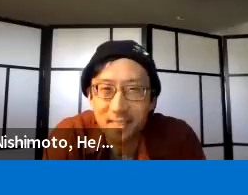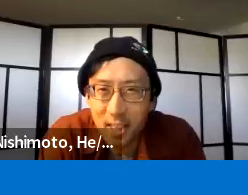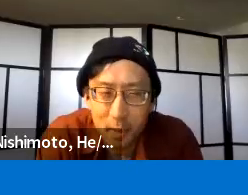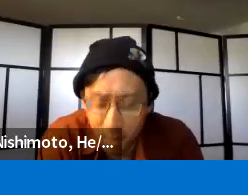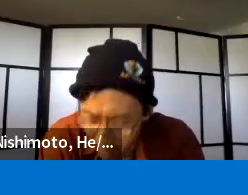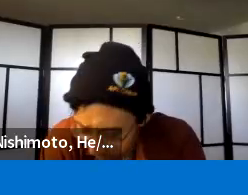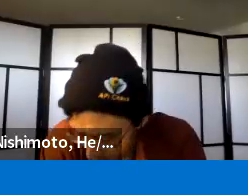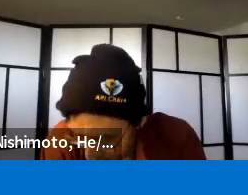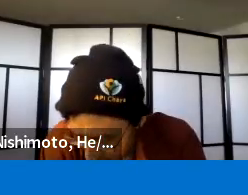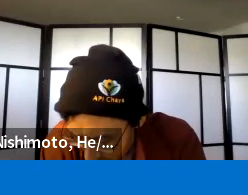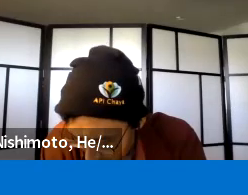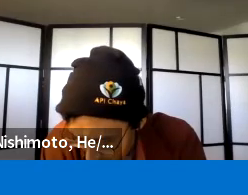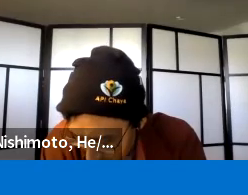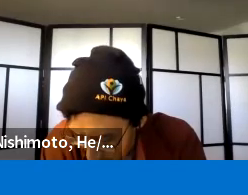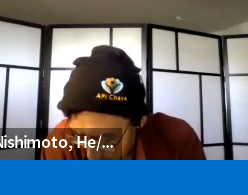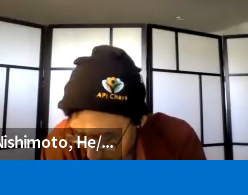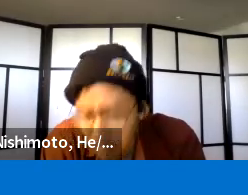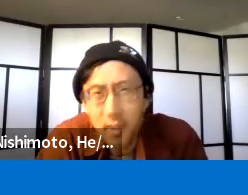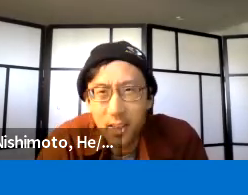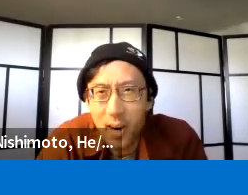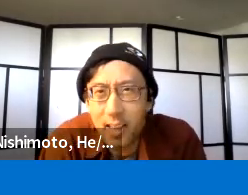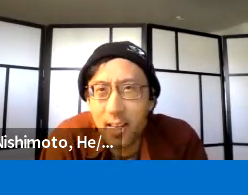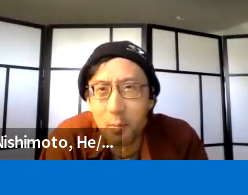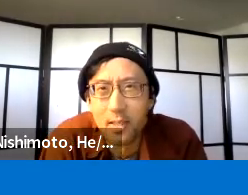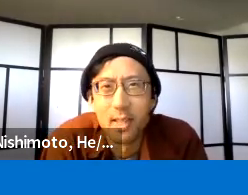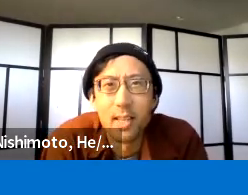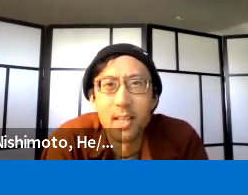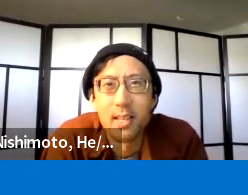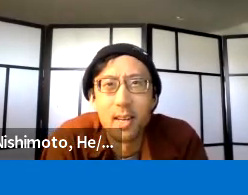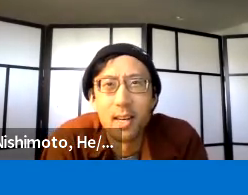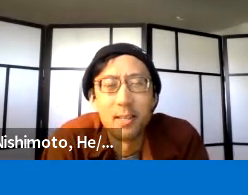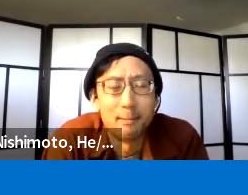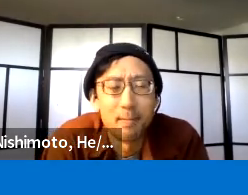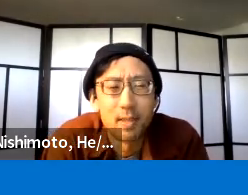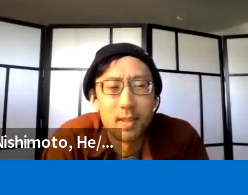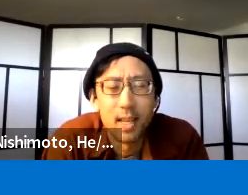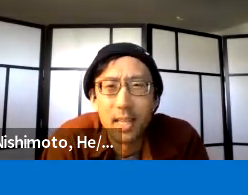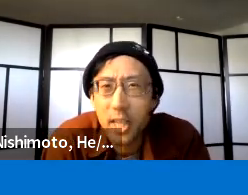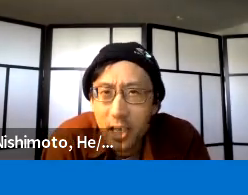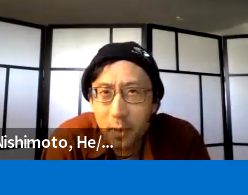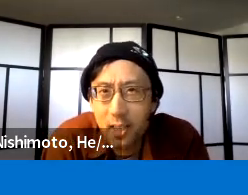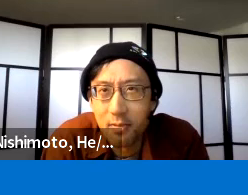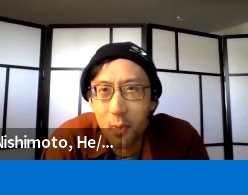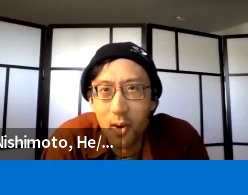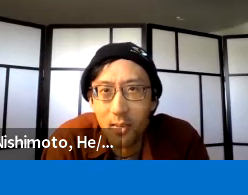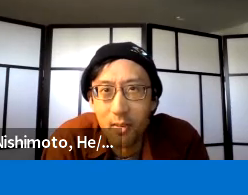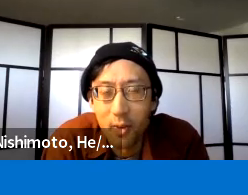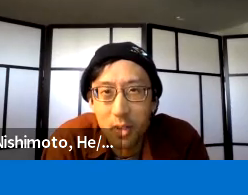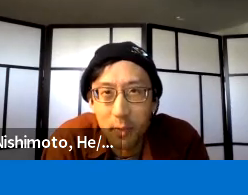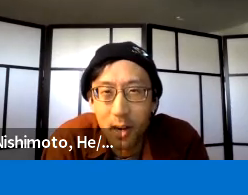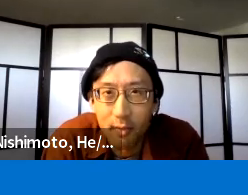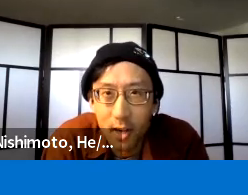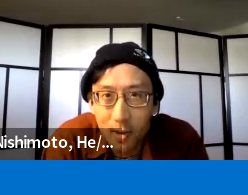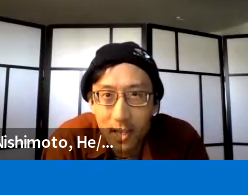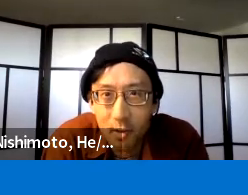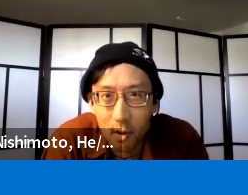Hi, and thanks, Matt, for all that information. Something that you highlighted was the education piece for folks